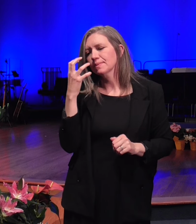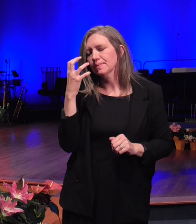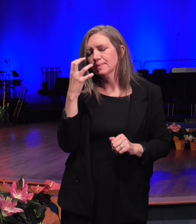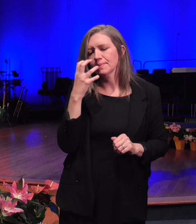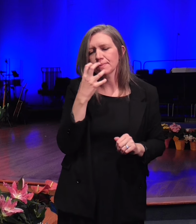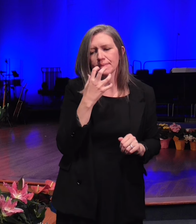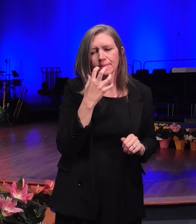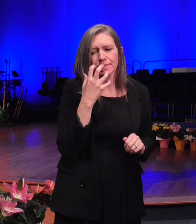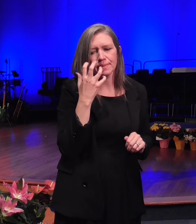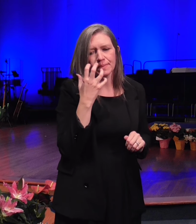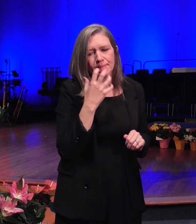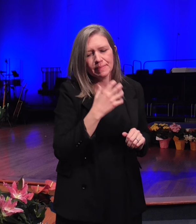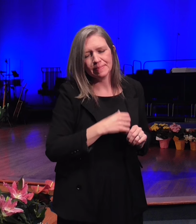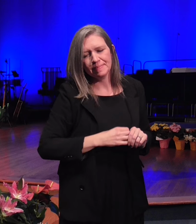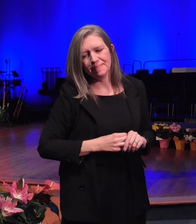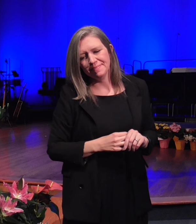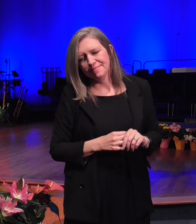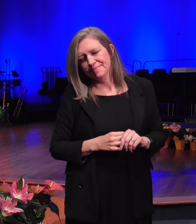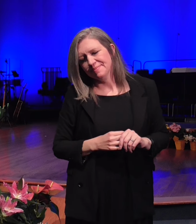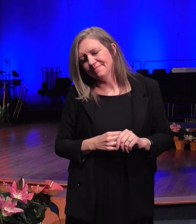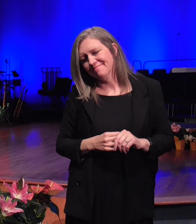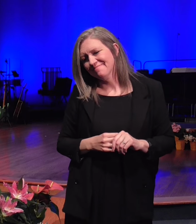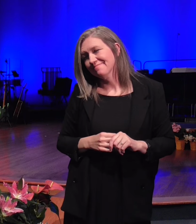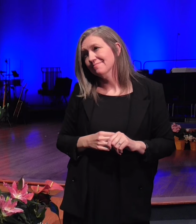Oh, oh,